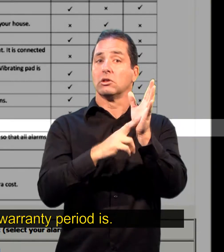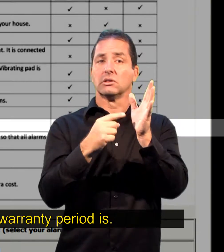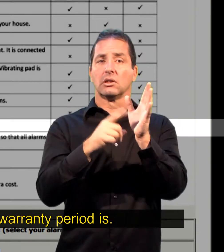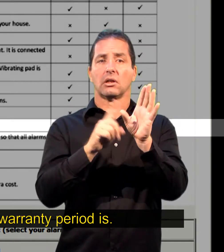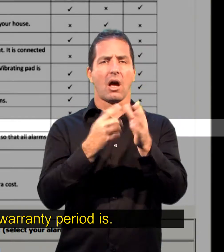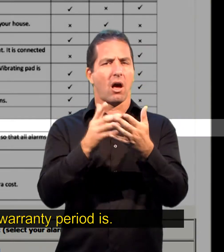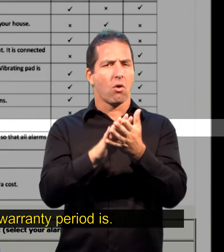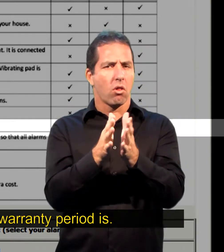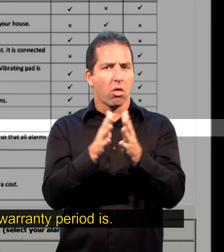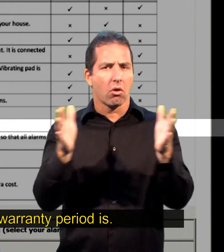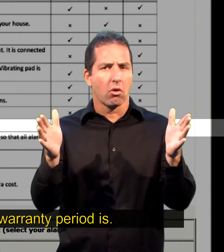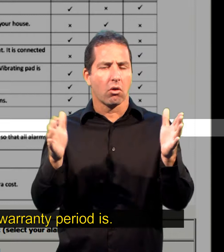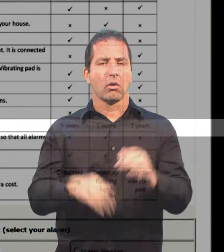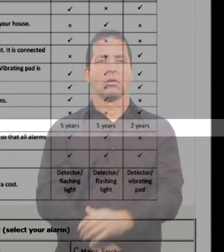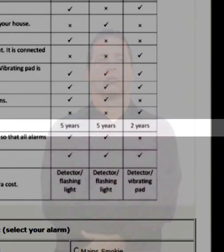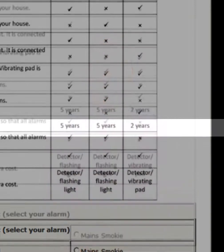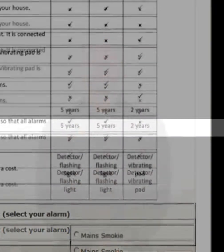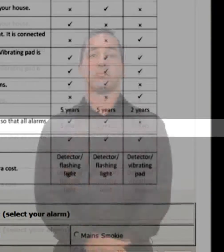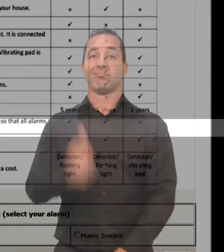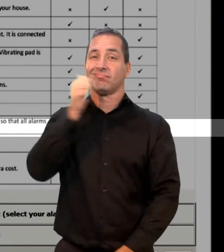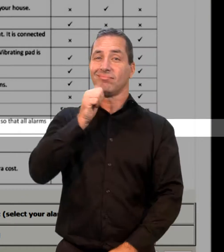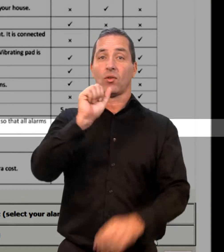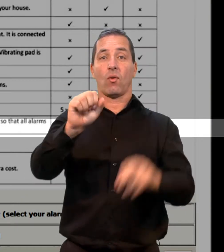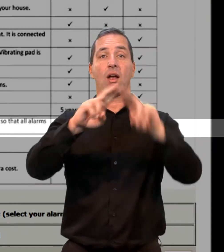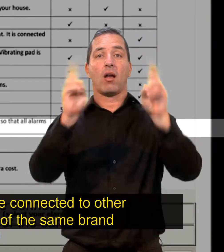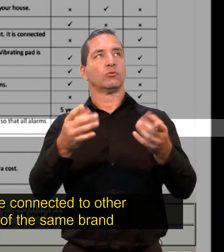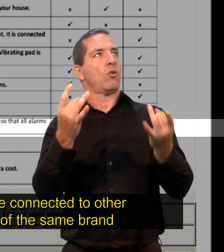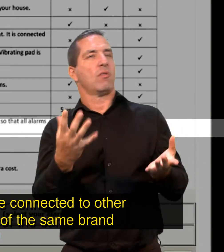How long the warranty period is.